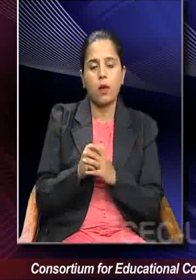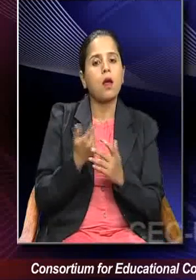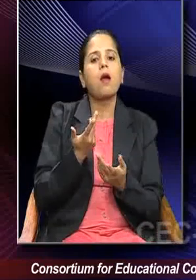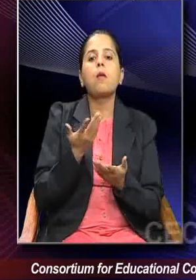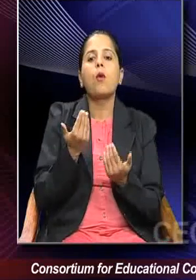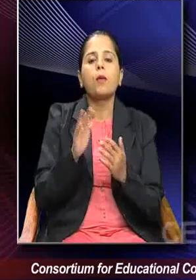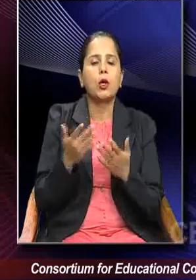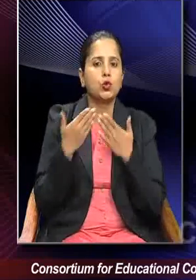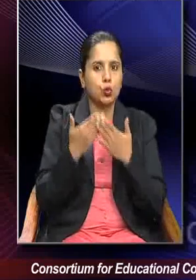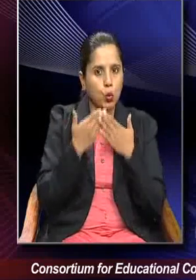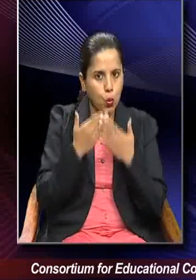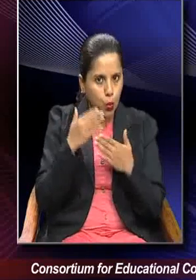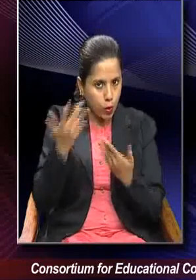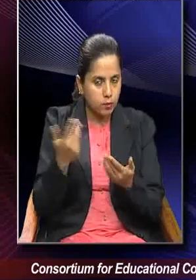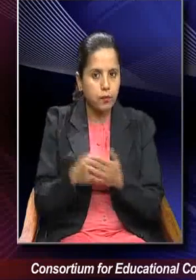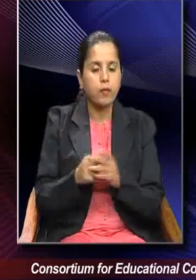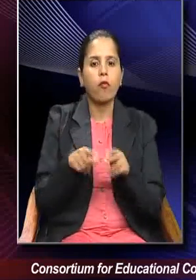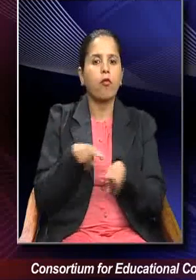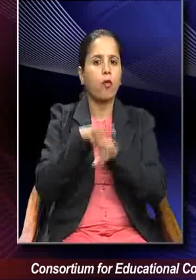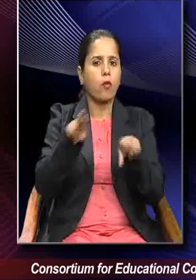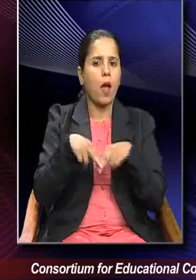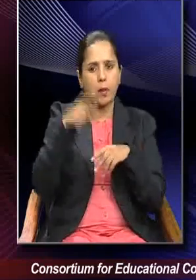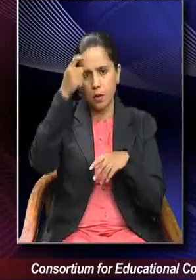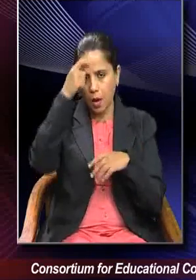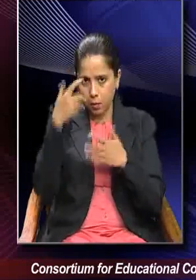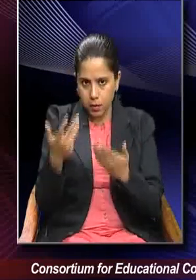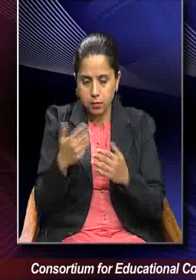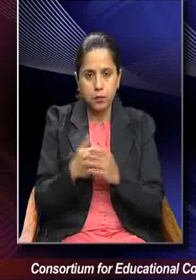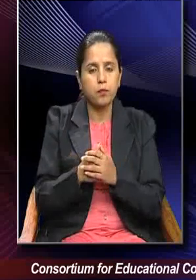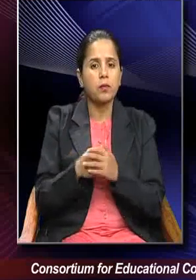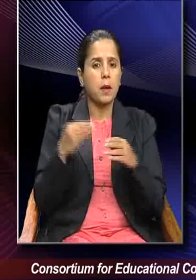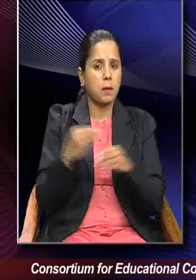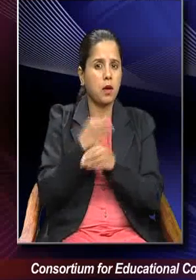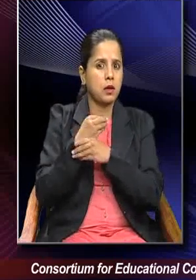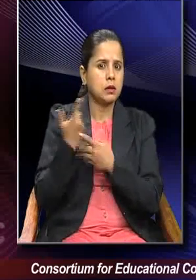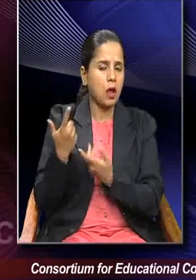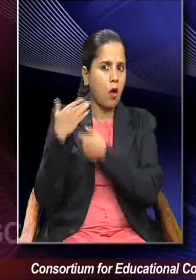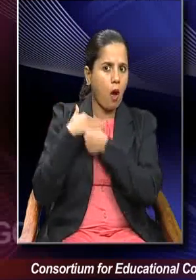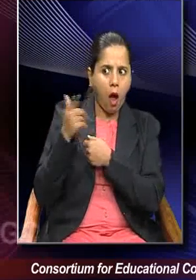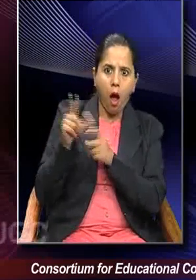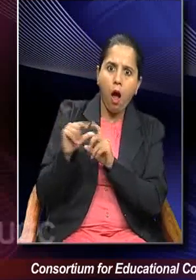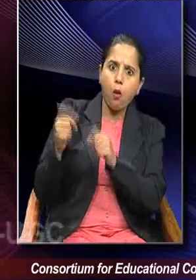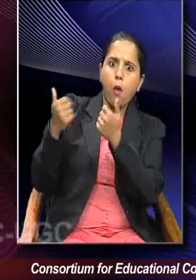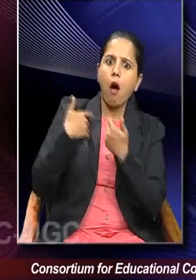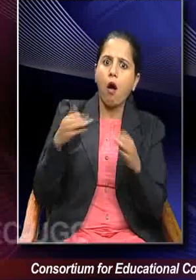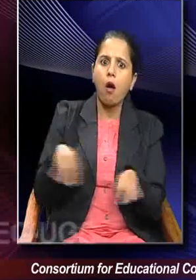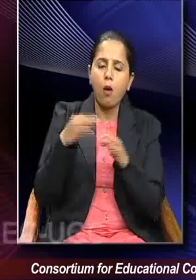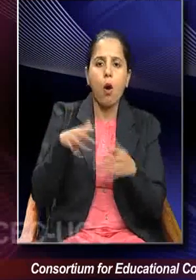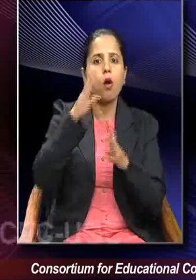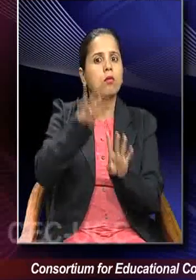including school, family problems, peer pressure, and